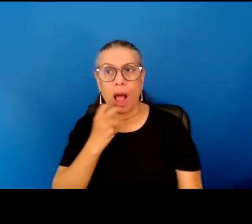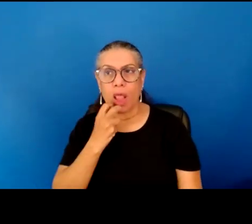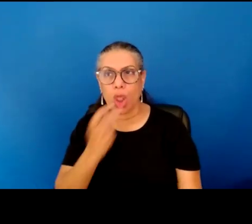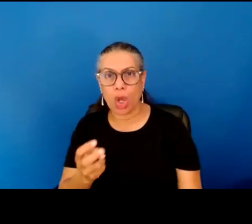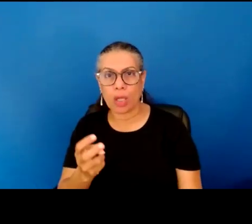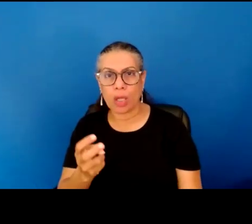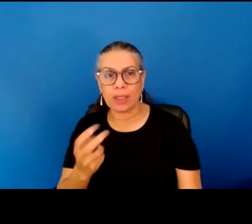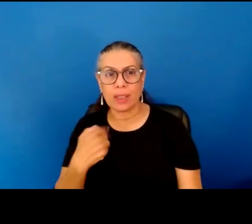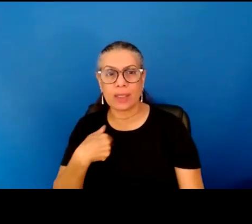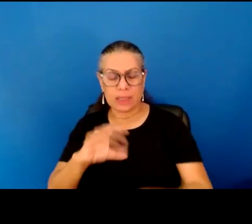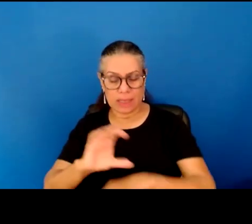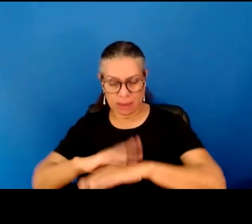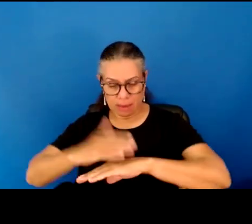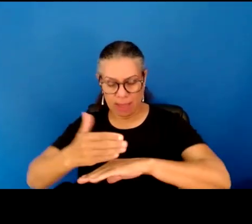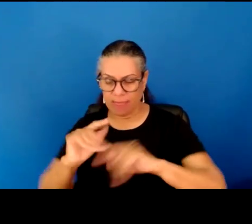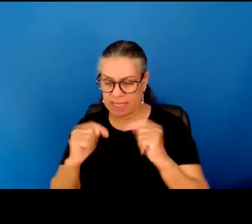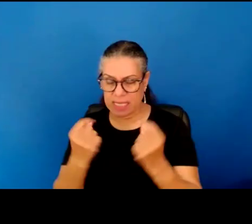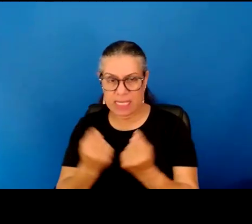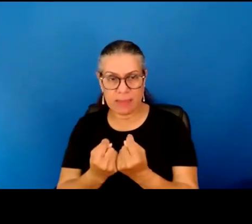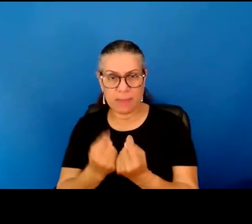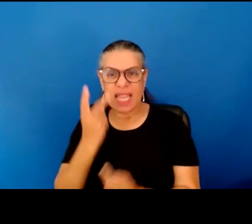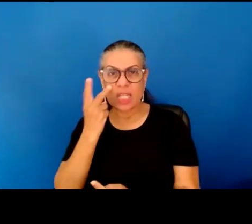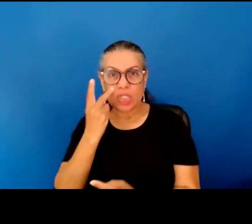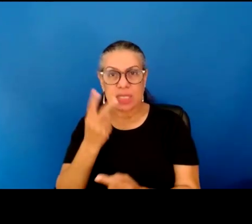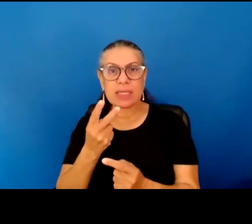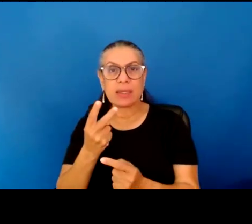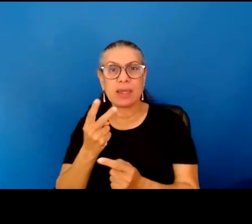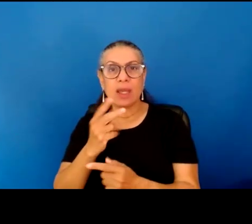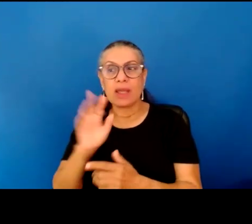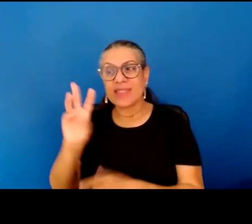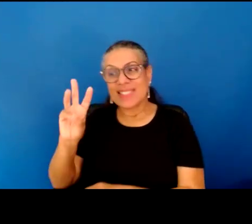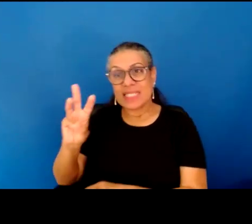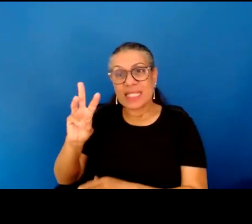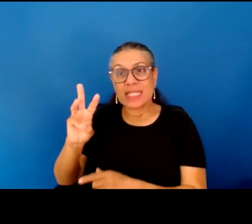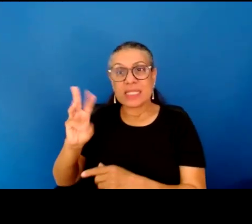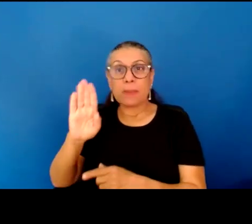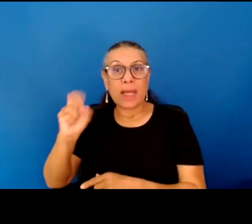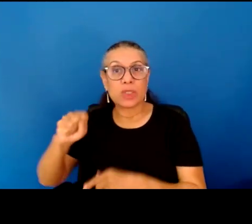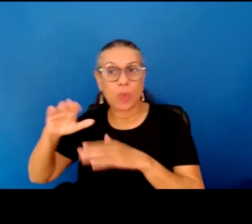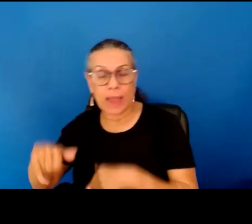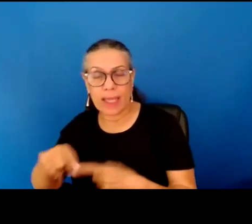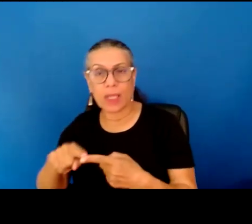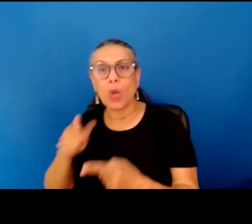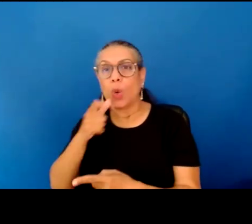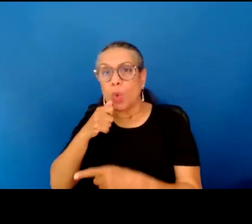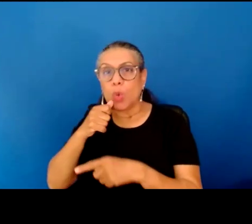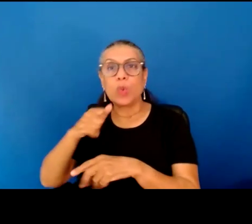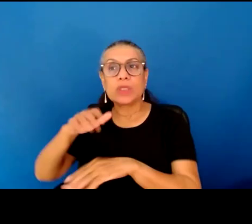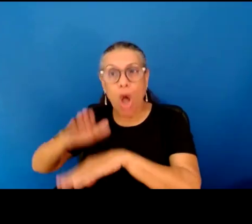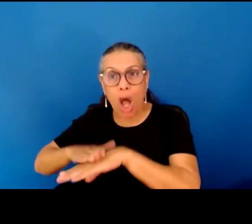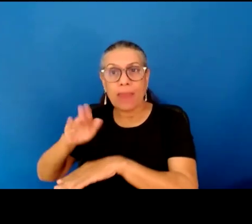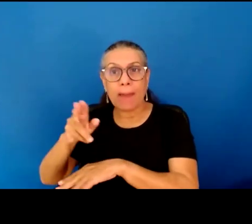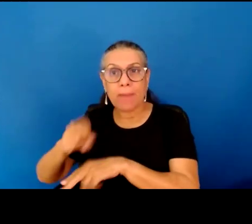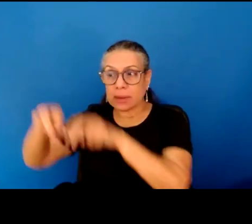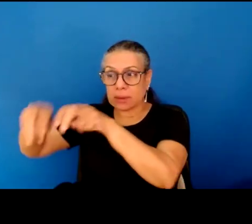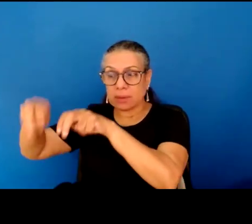on the laptop of the team, and they could see where each of the 6 buses were, what students were on those buses.